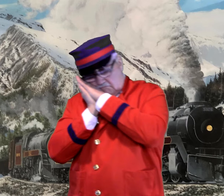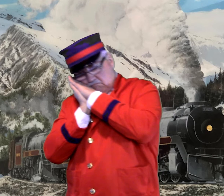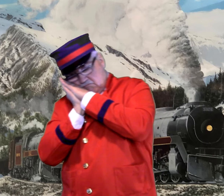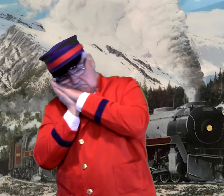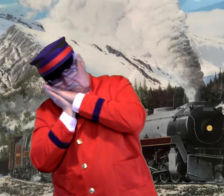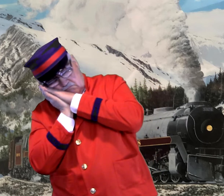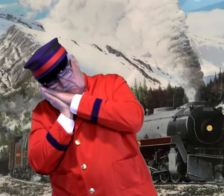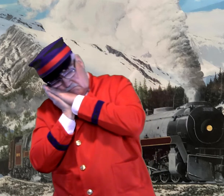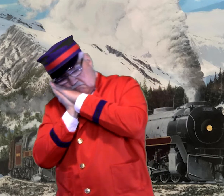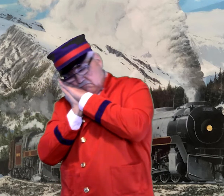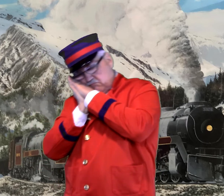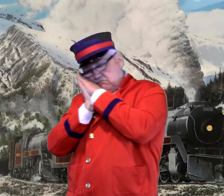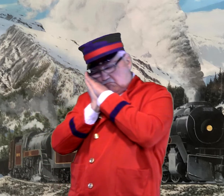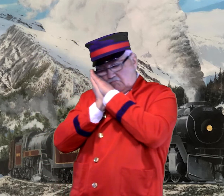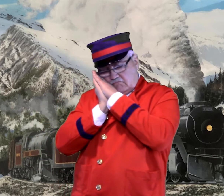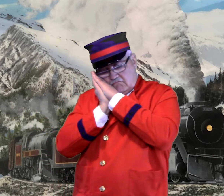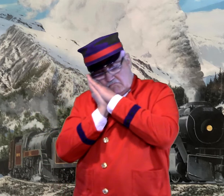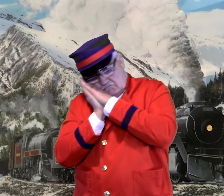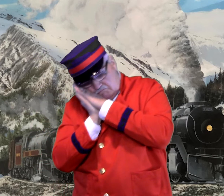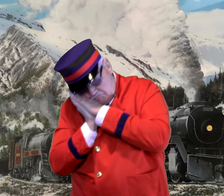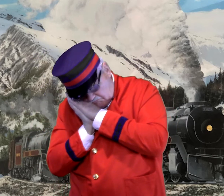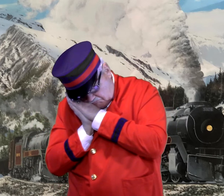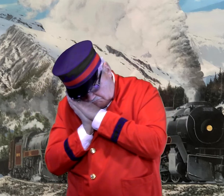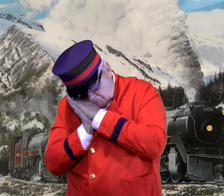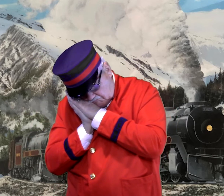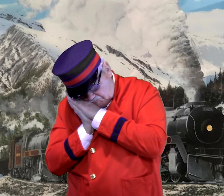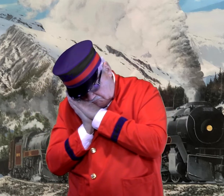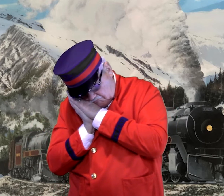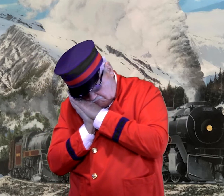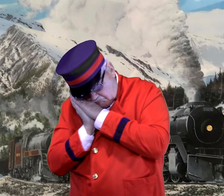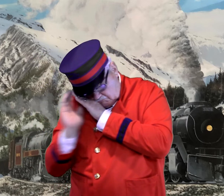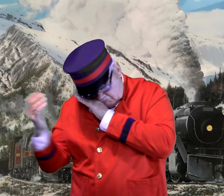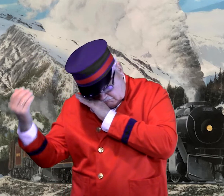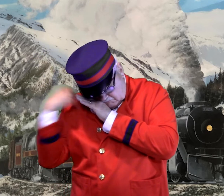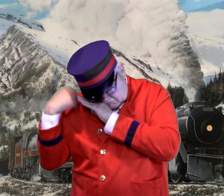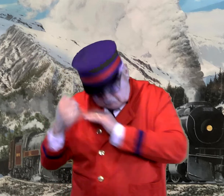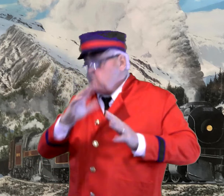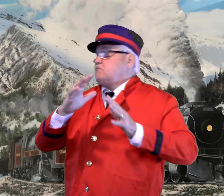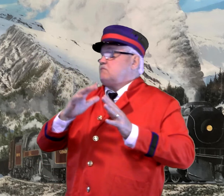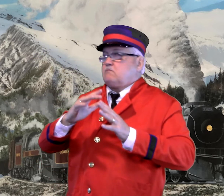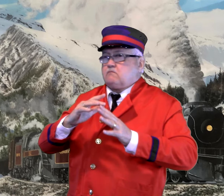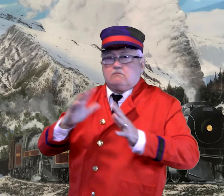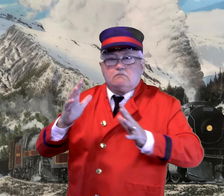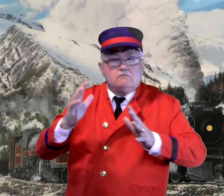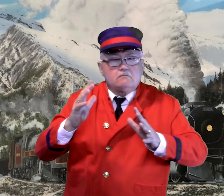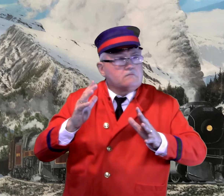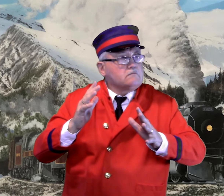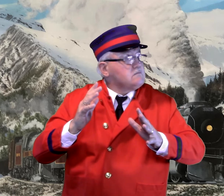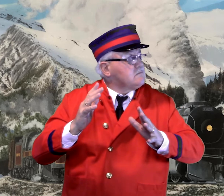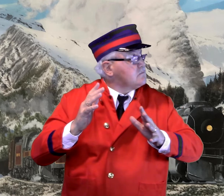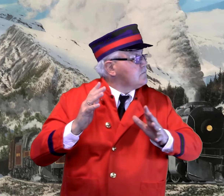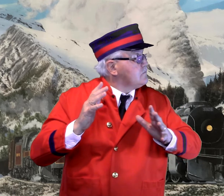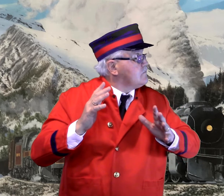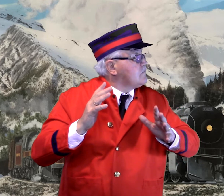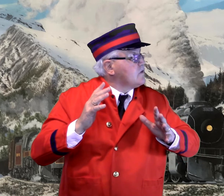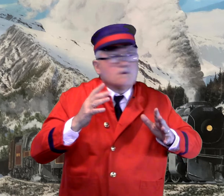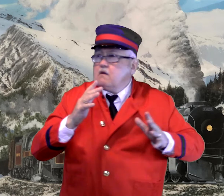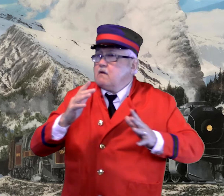way again to the destination, with the children being gently rocked in their beds. The next morning they